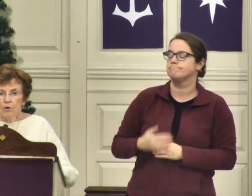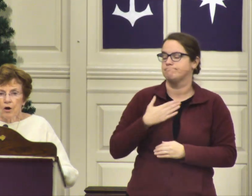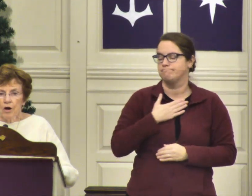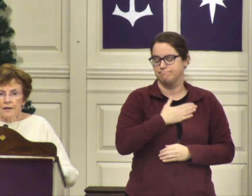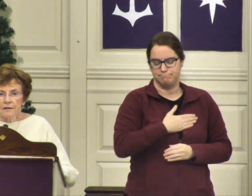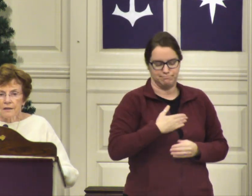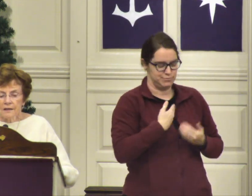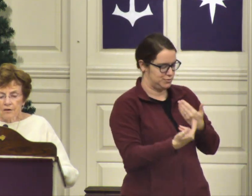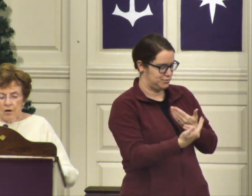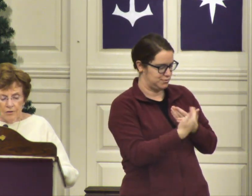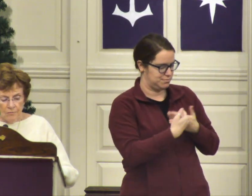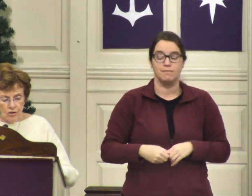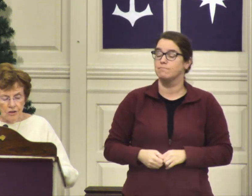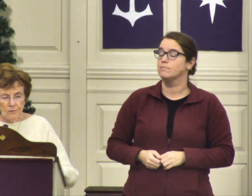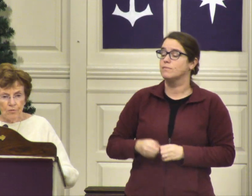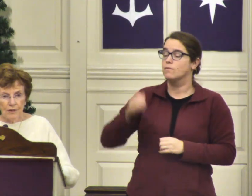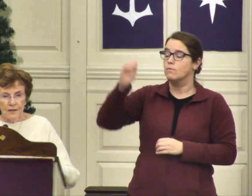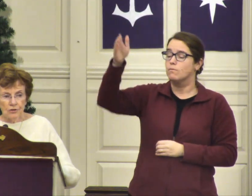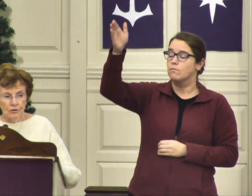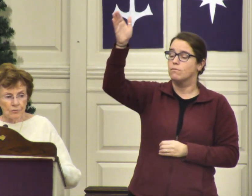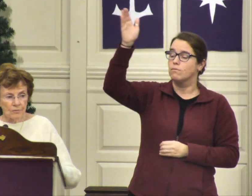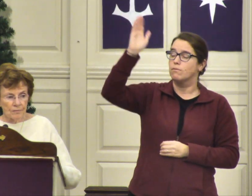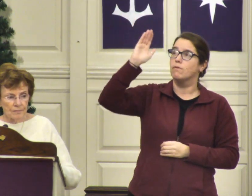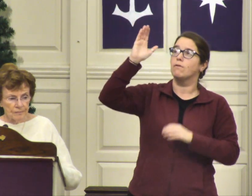God, let all the nations praise you.